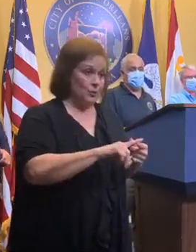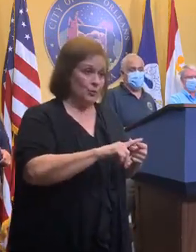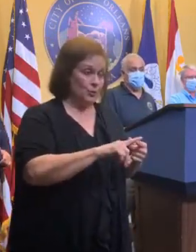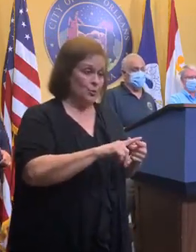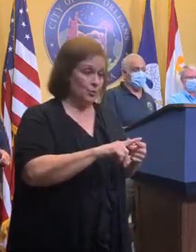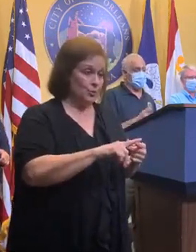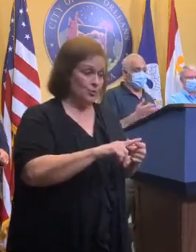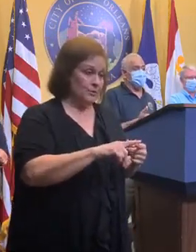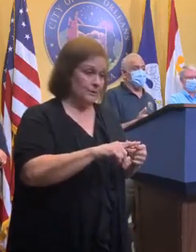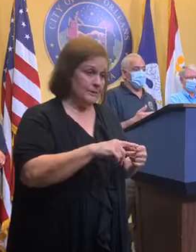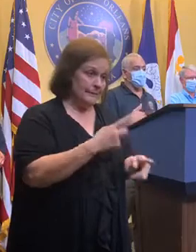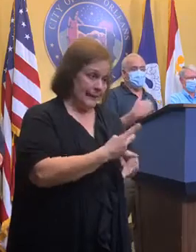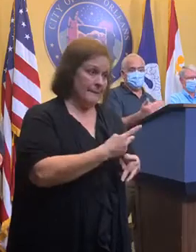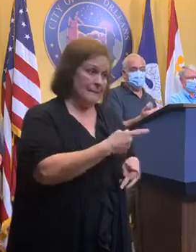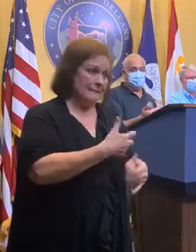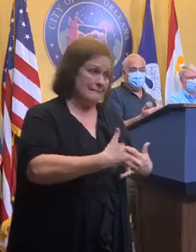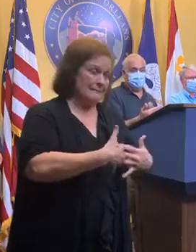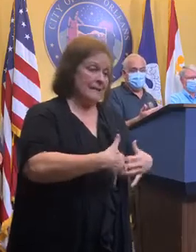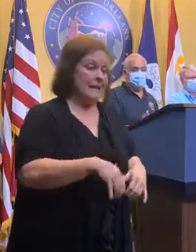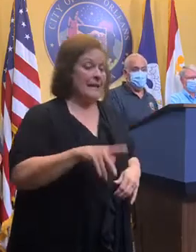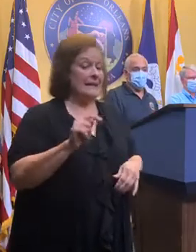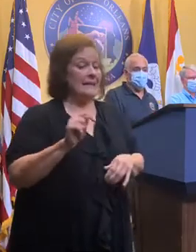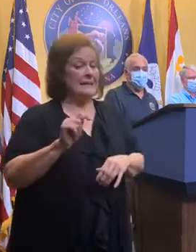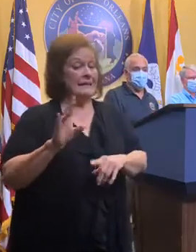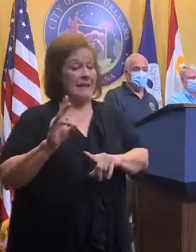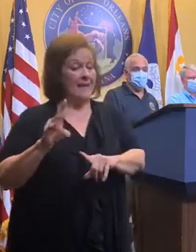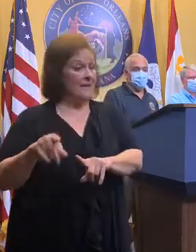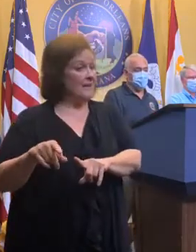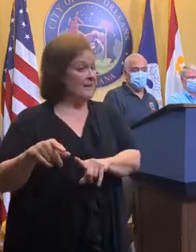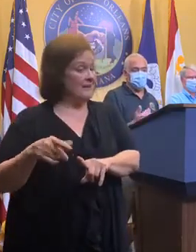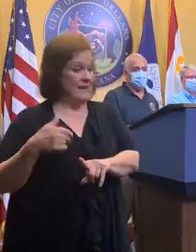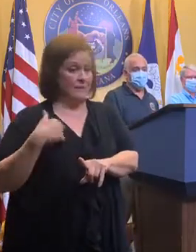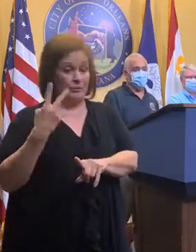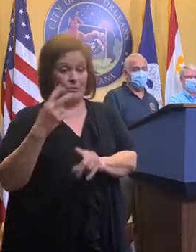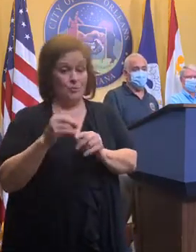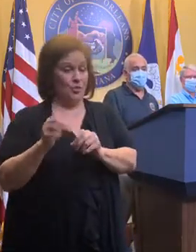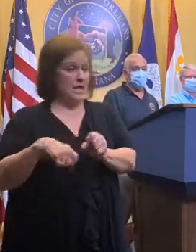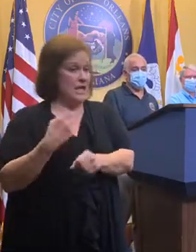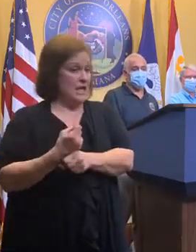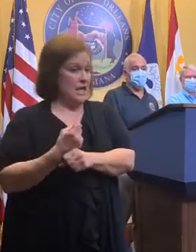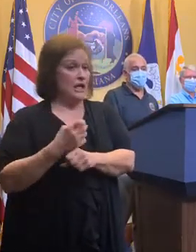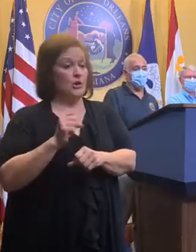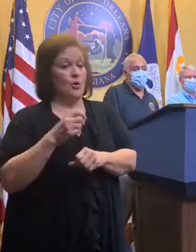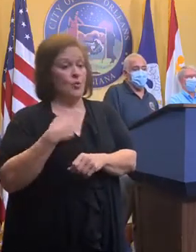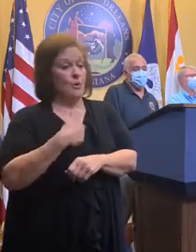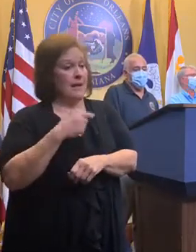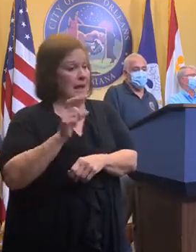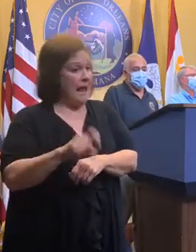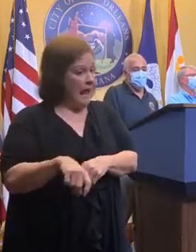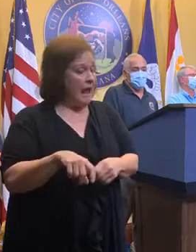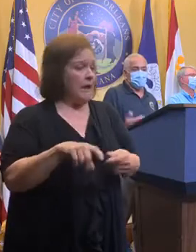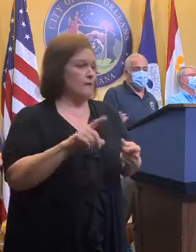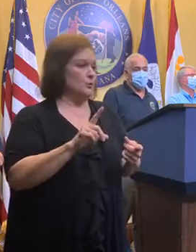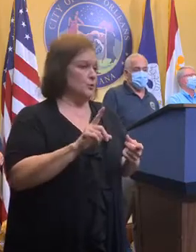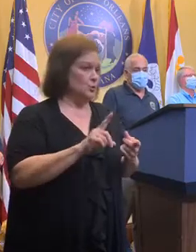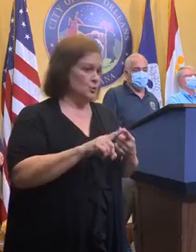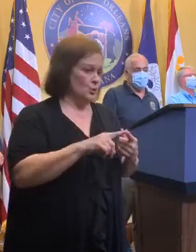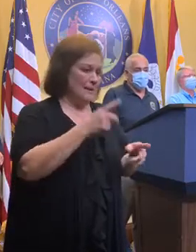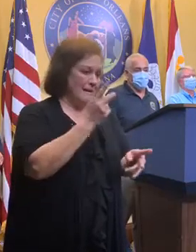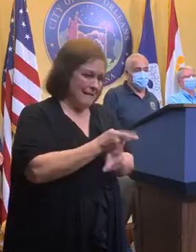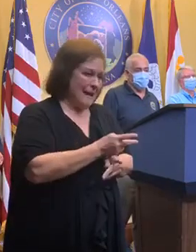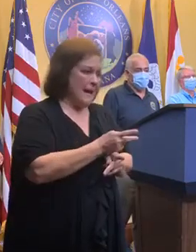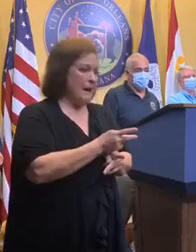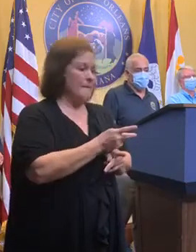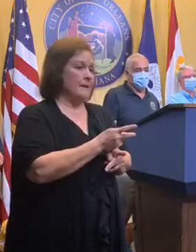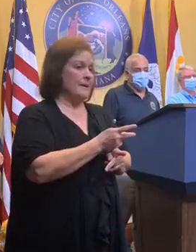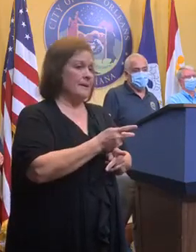invest in old equipment, but the T7 has about 2-year timeline, so we have to bring whatever within our means to keep the city